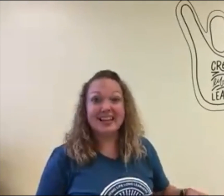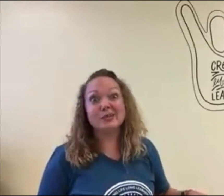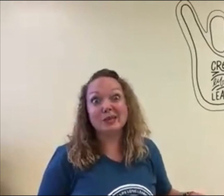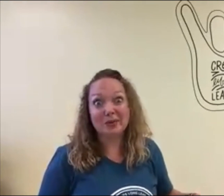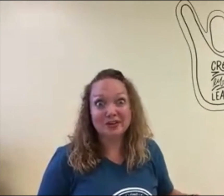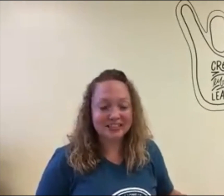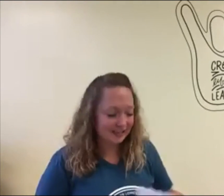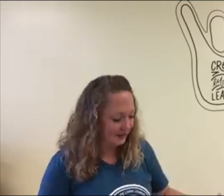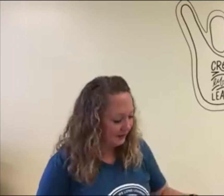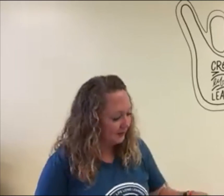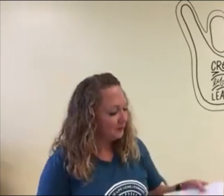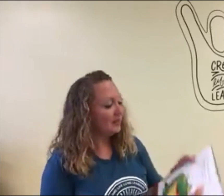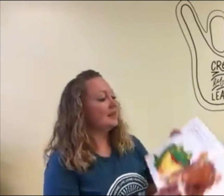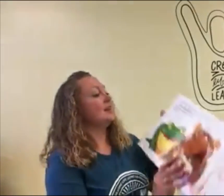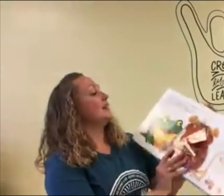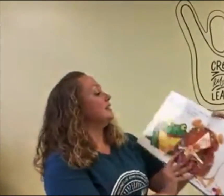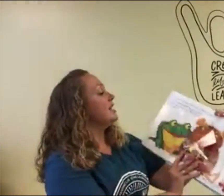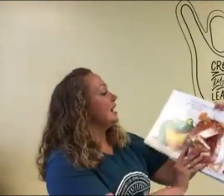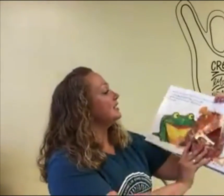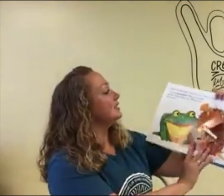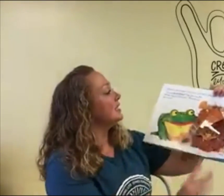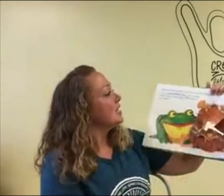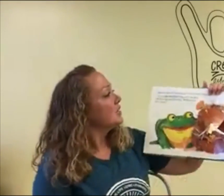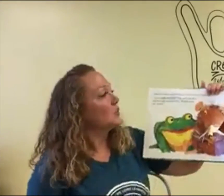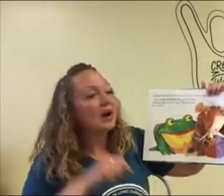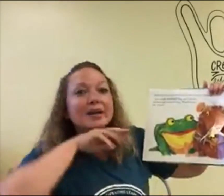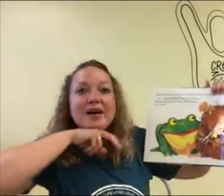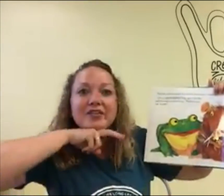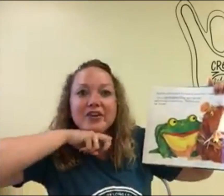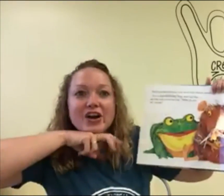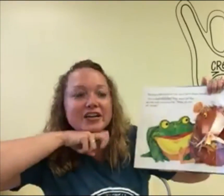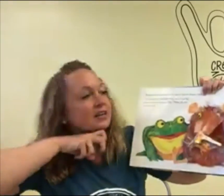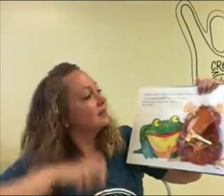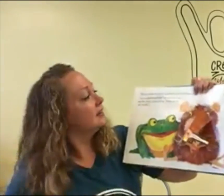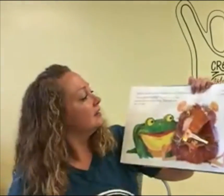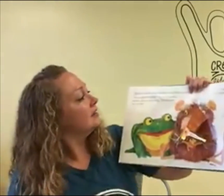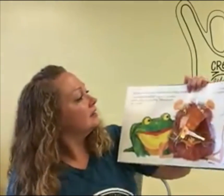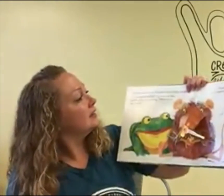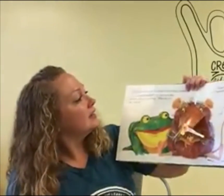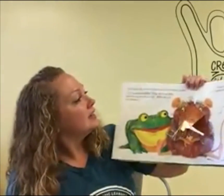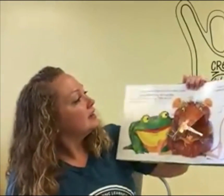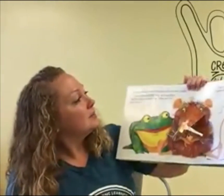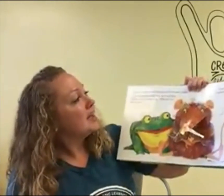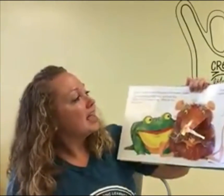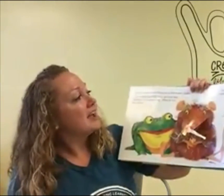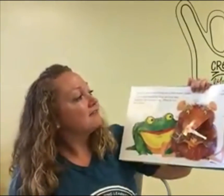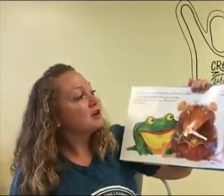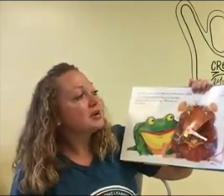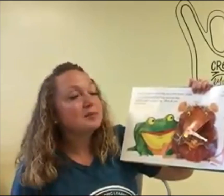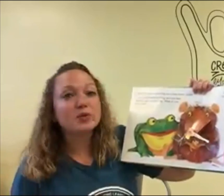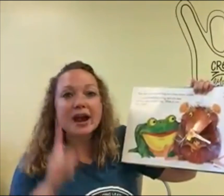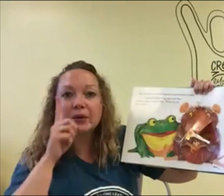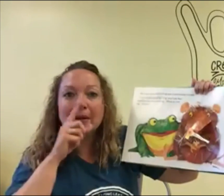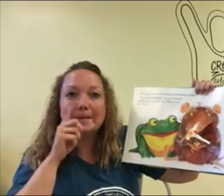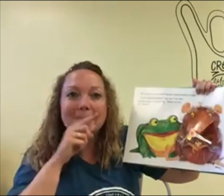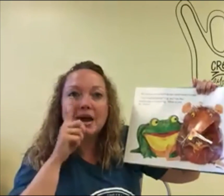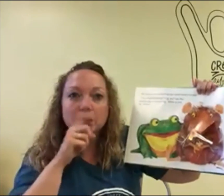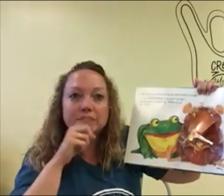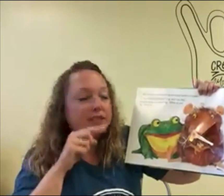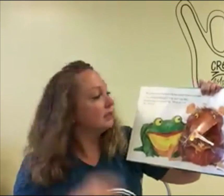eat. Next, the wide mouth frog met a furry brown mouse.